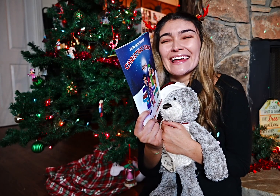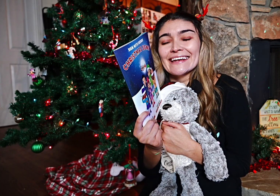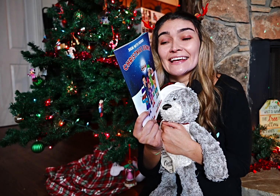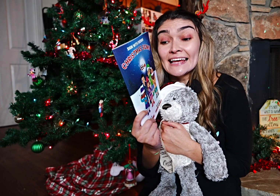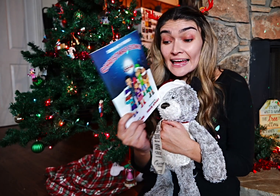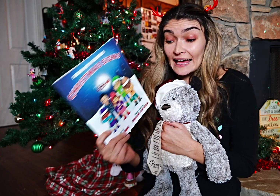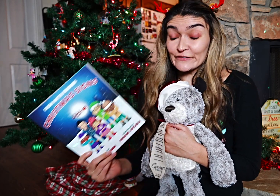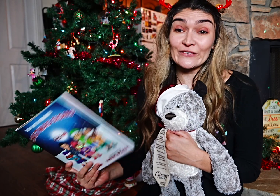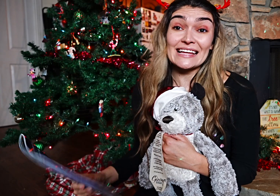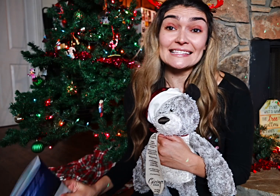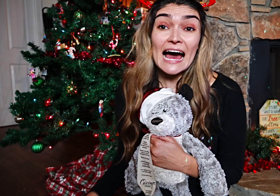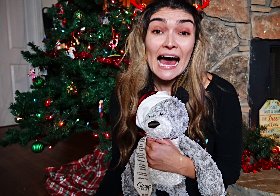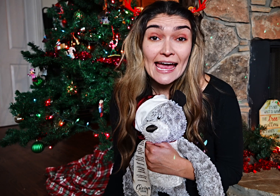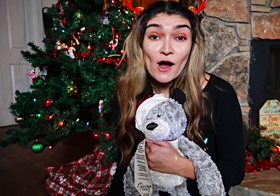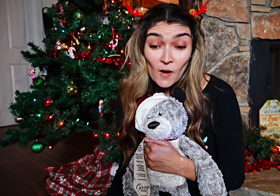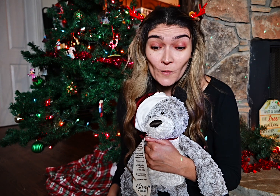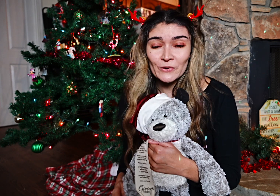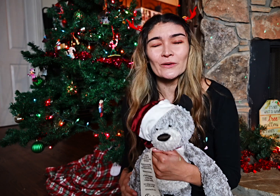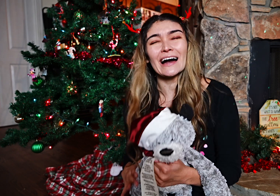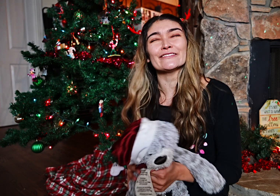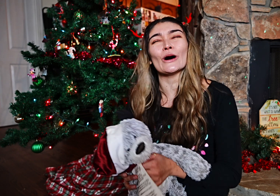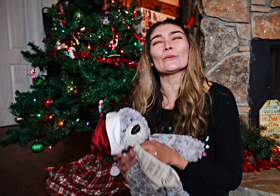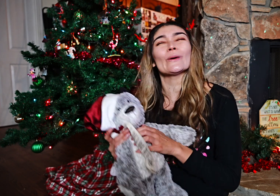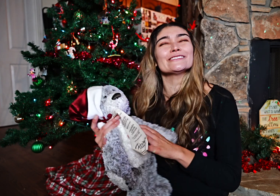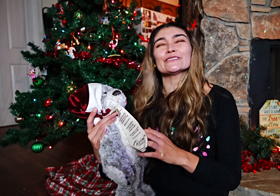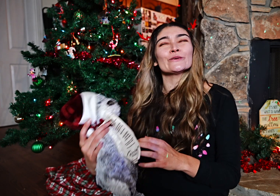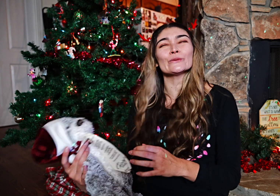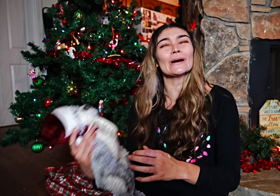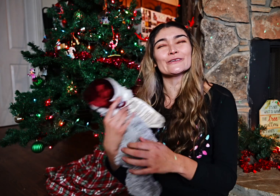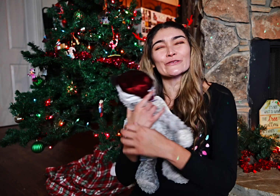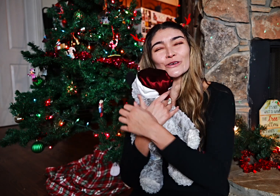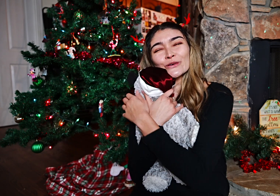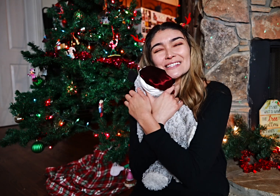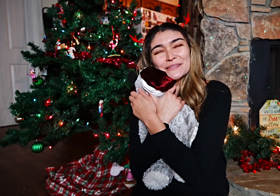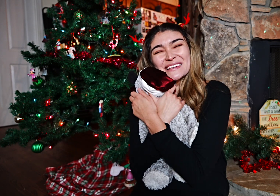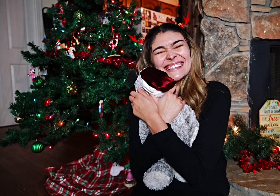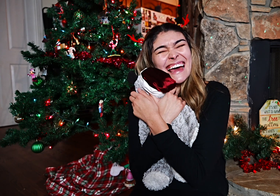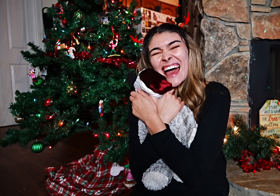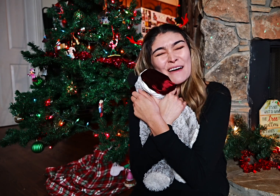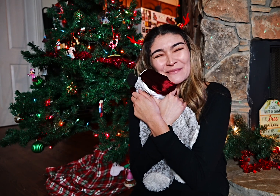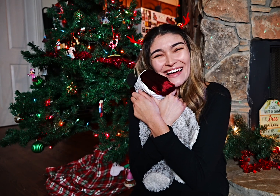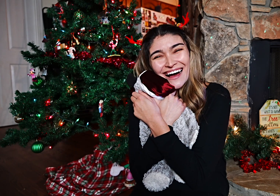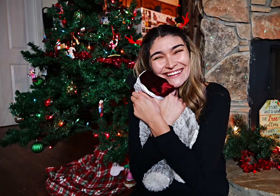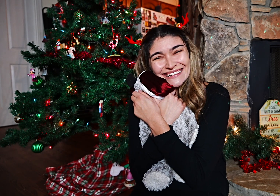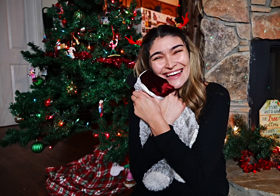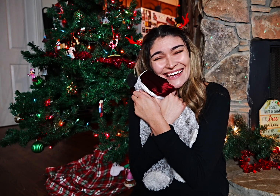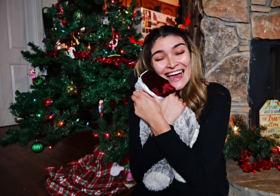fun. And friends, I hope you have a wonderful, wonderful Christmas and a happy holiday.